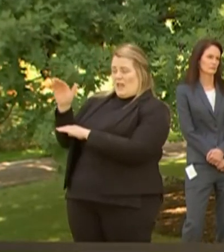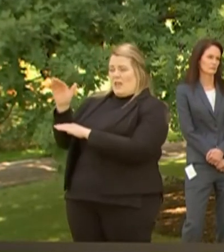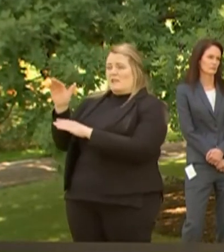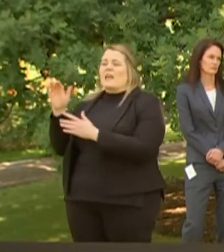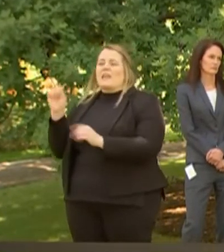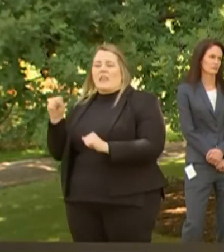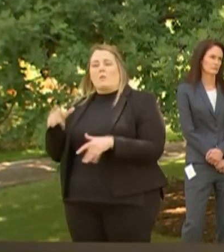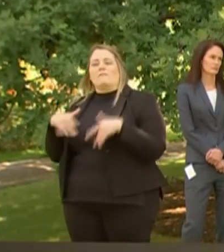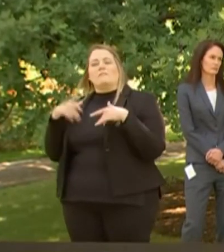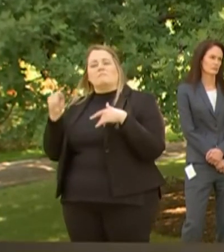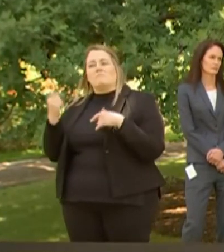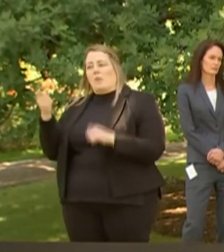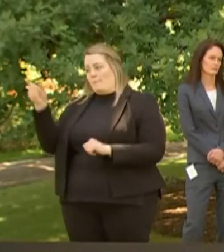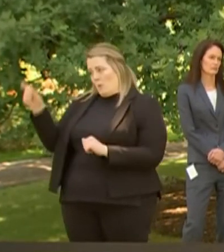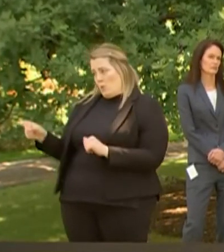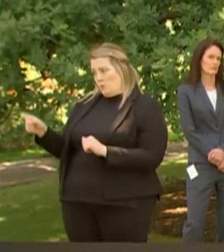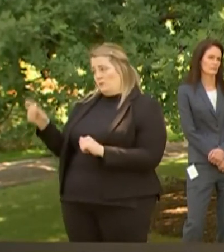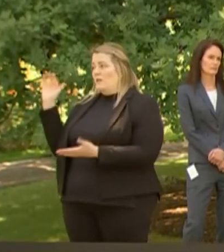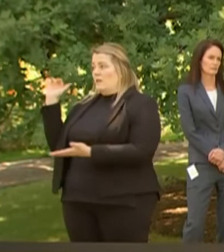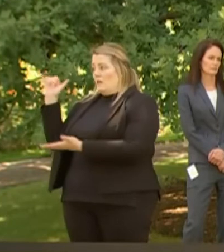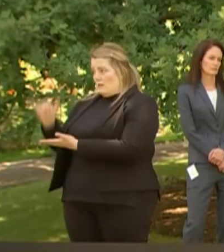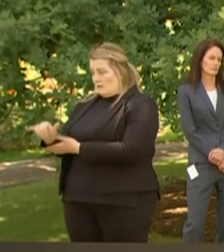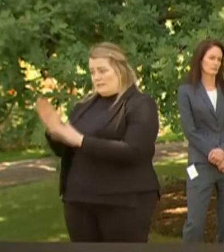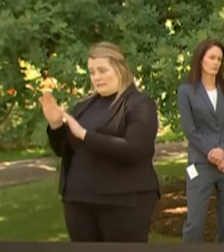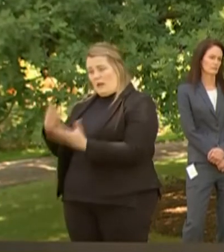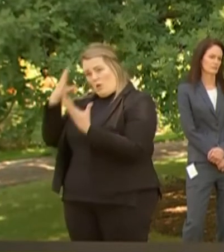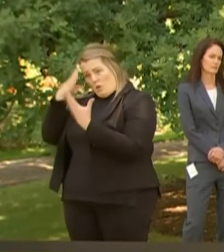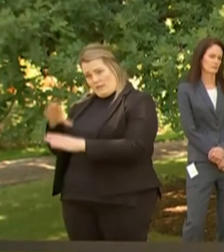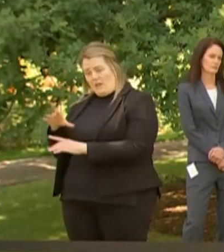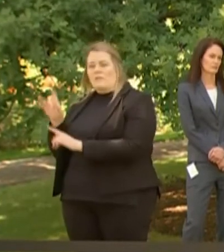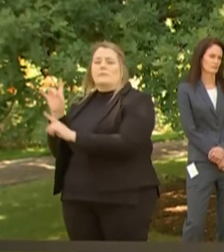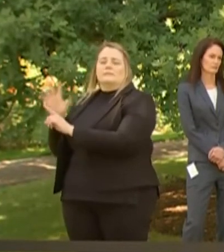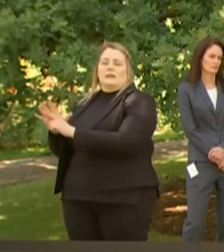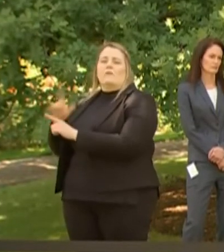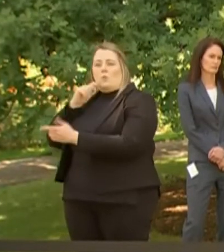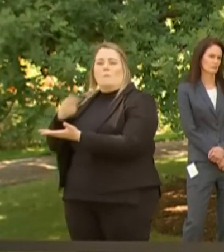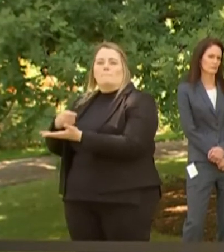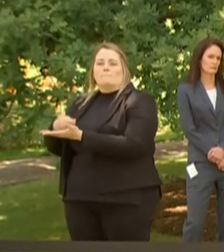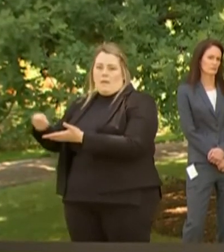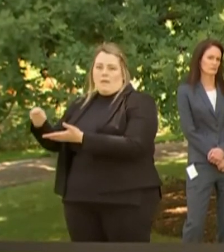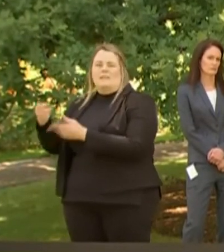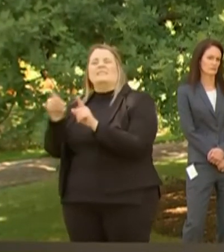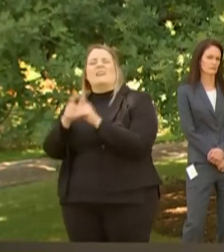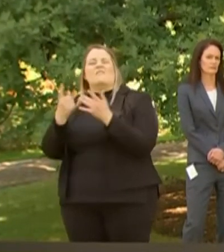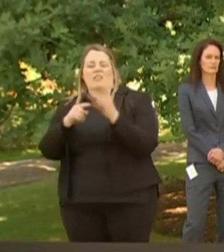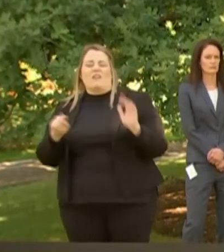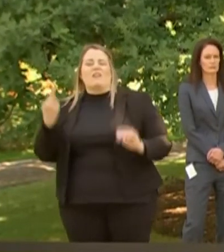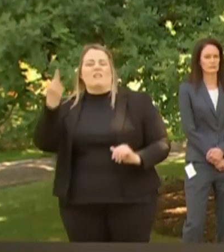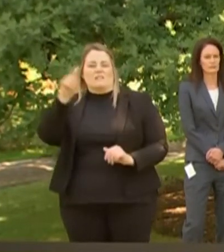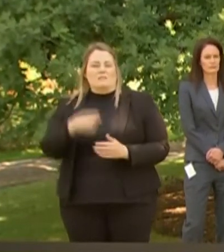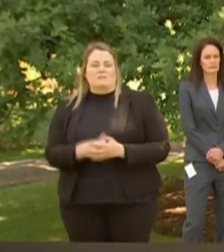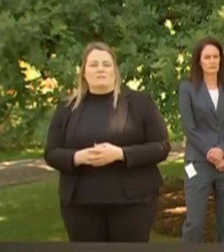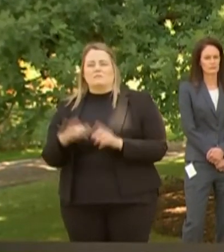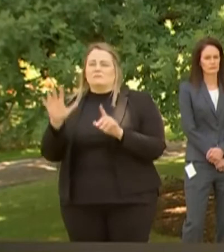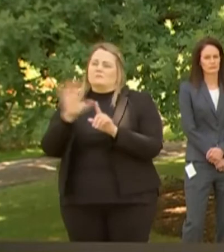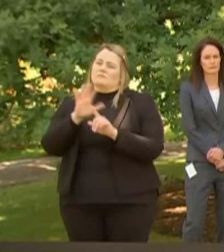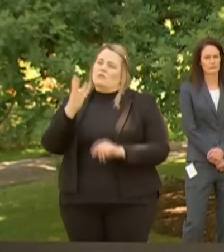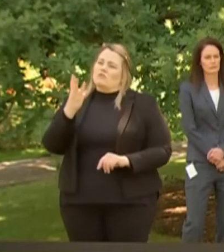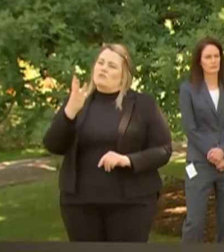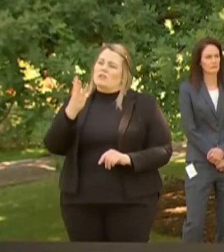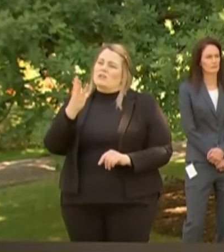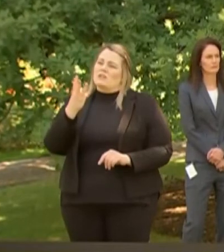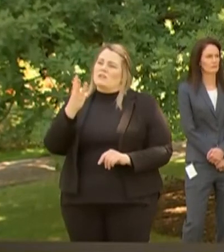a fee for the provision of that hotel quarantine. That'll be in line with what's charged in other states. So, for instance, it's about